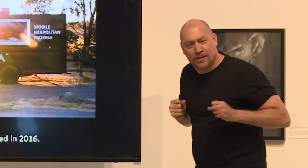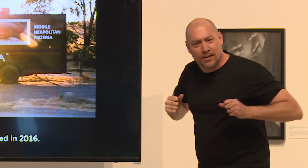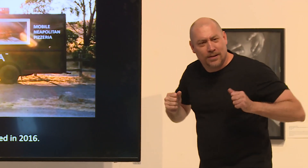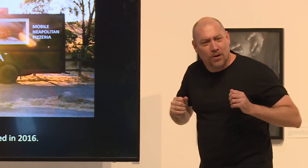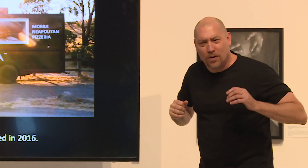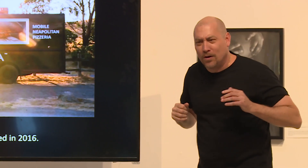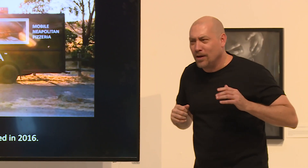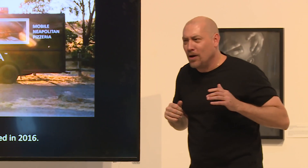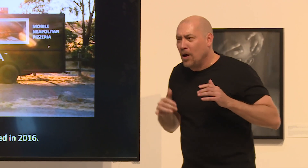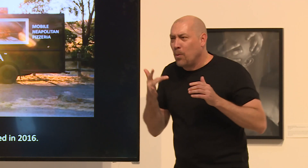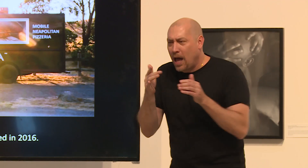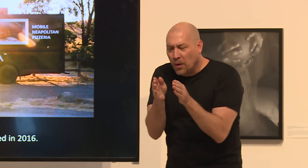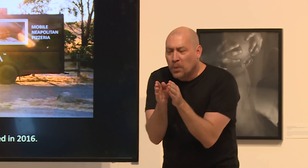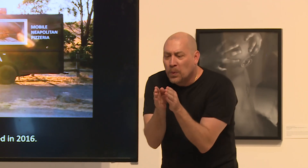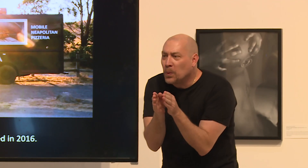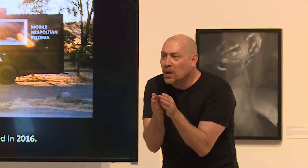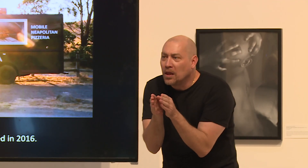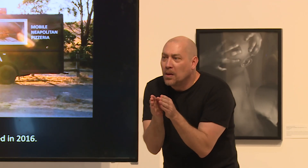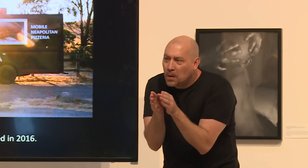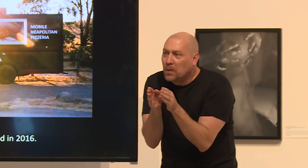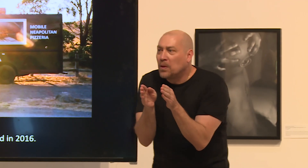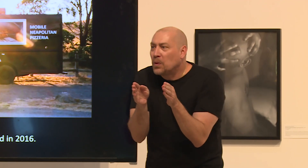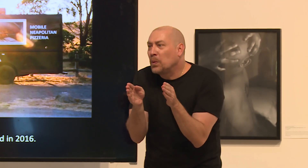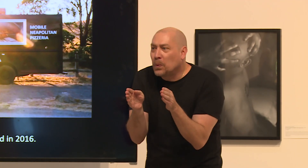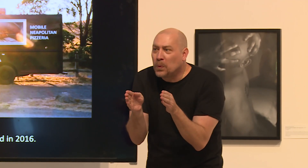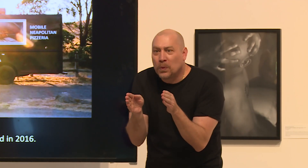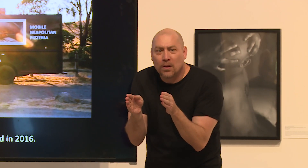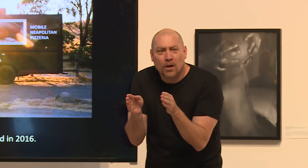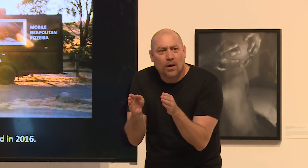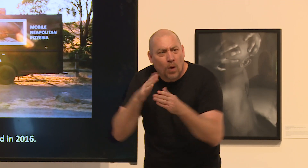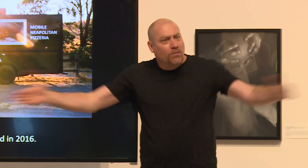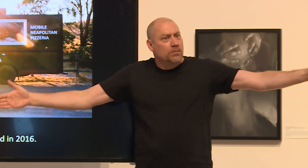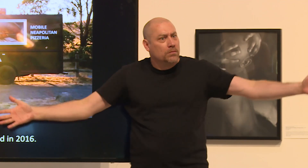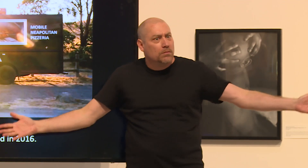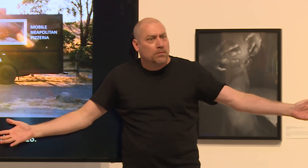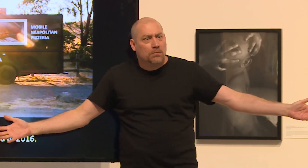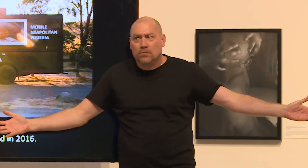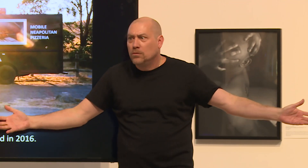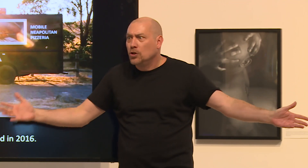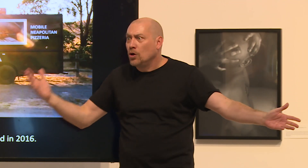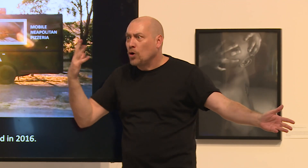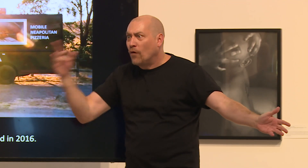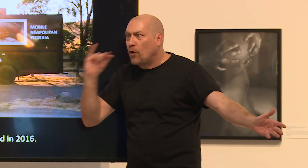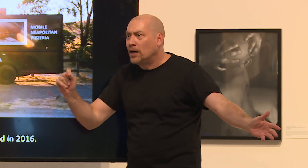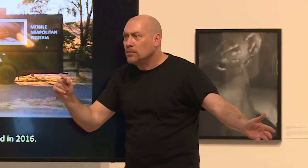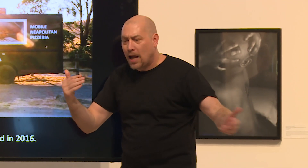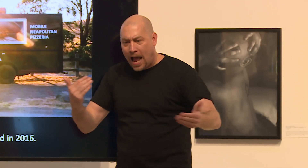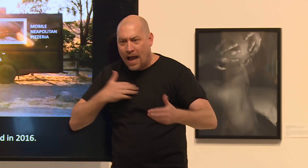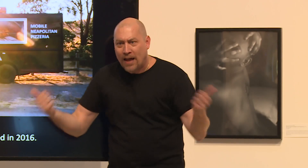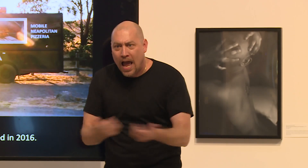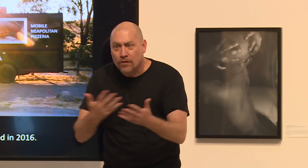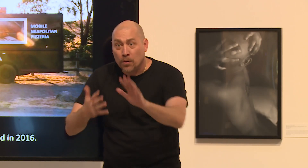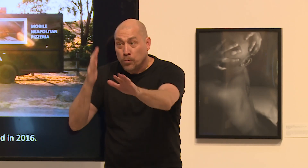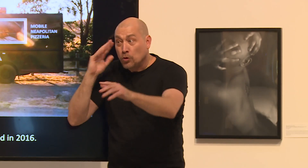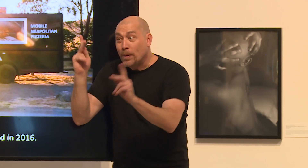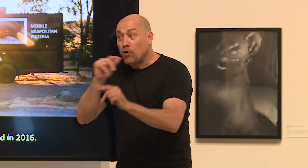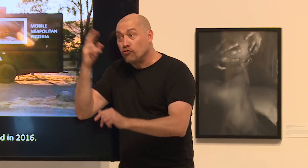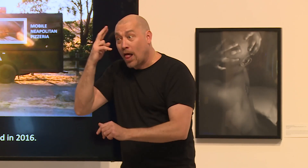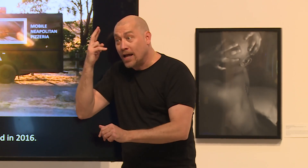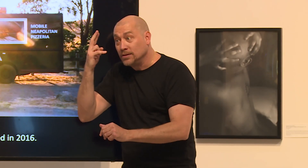just thinking, well, how are we going to do this? We don't want something that's only a little bigger. We want something that's